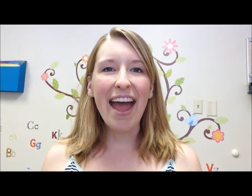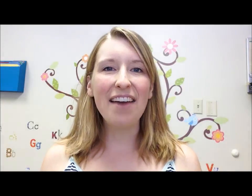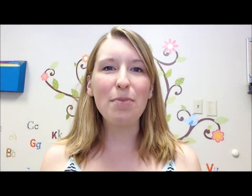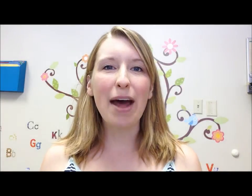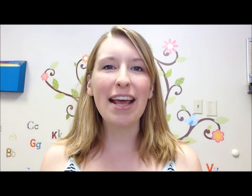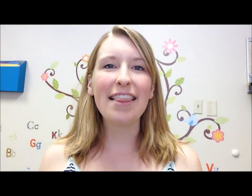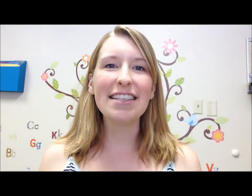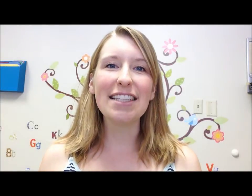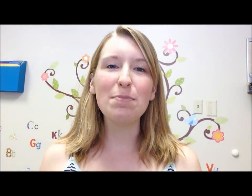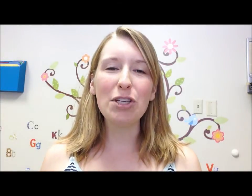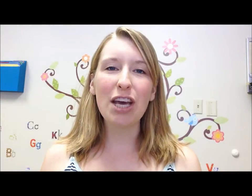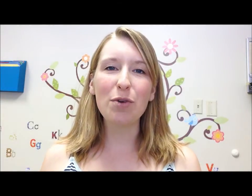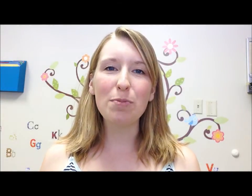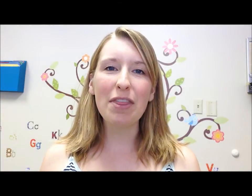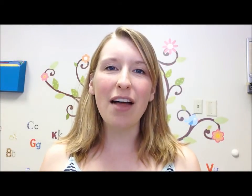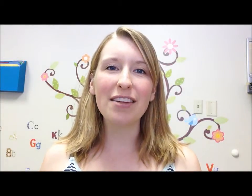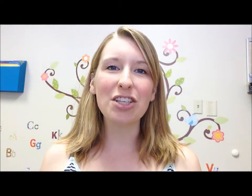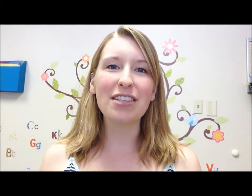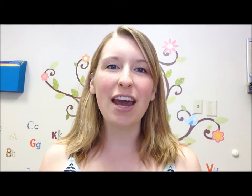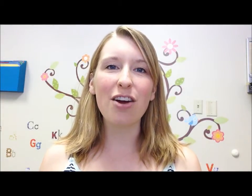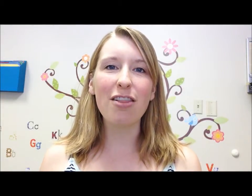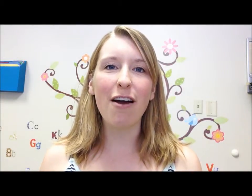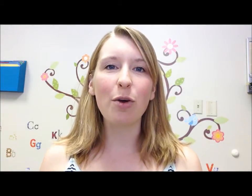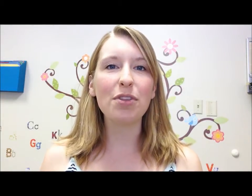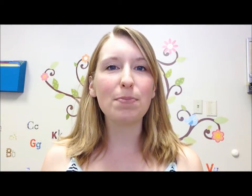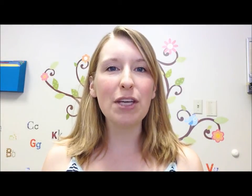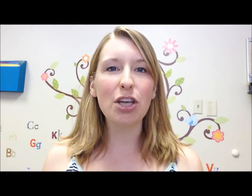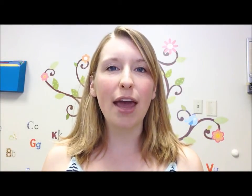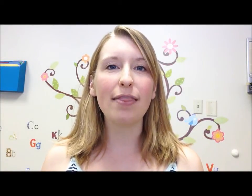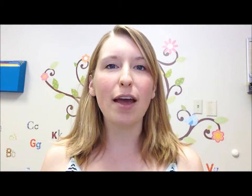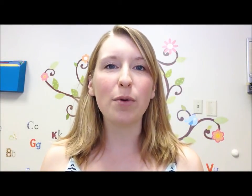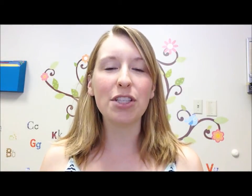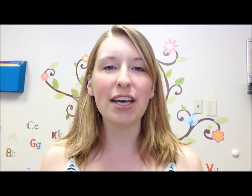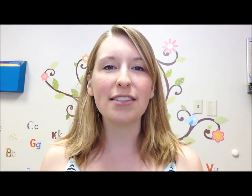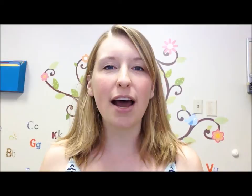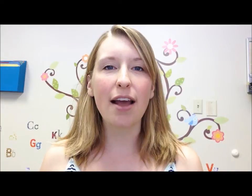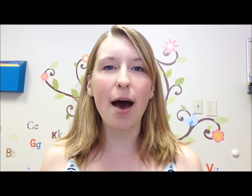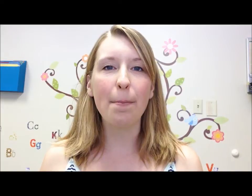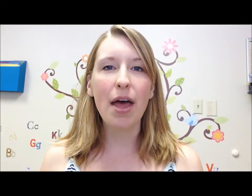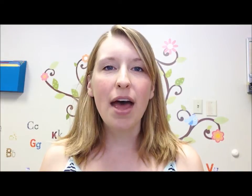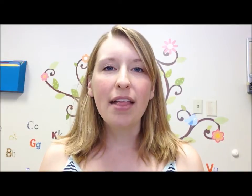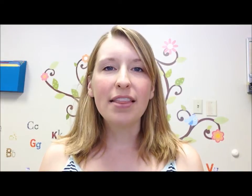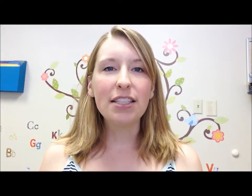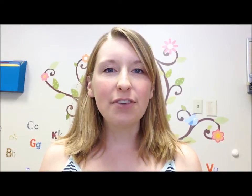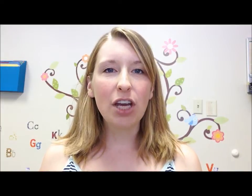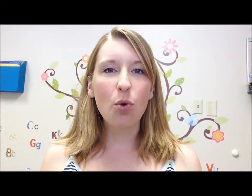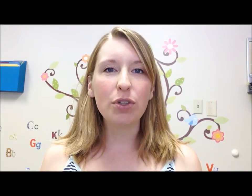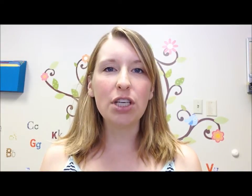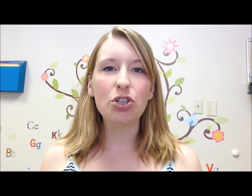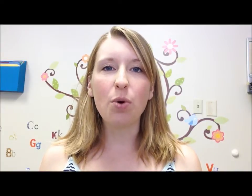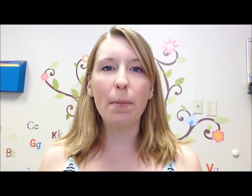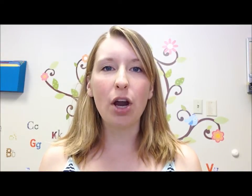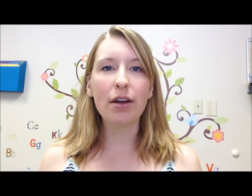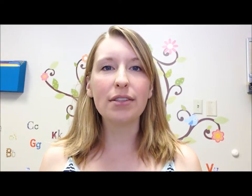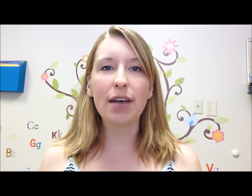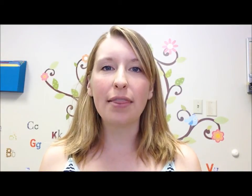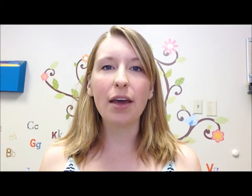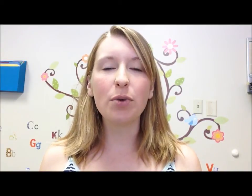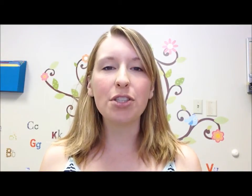Hey everybody, this is speech language pathologist Carrie Clark with speechandlanguagekids.com. This video will teach you American Sign Language signs